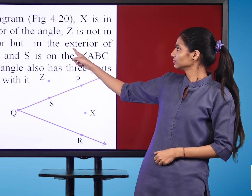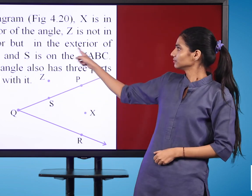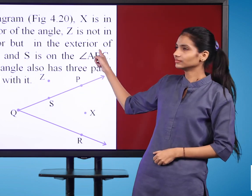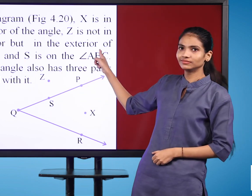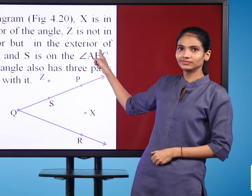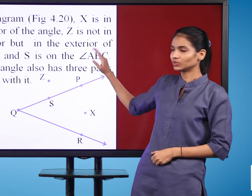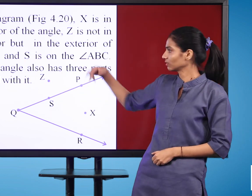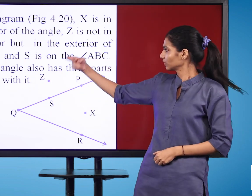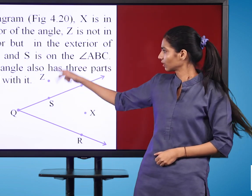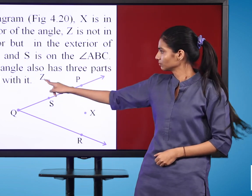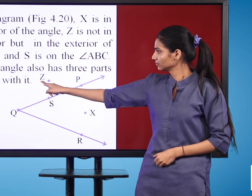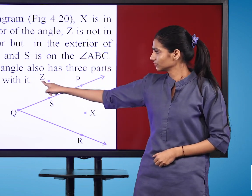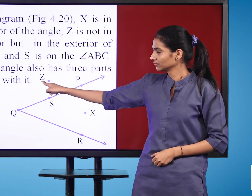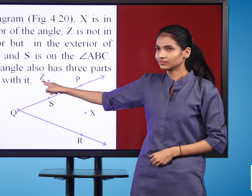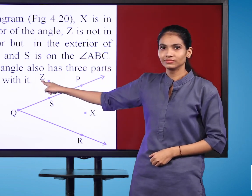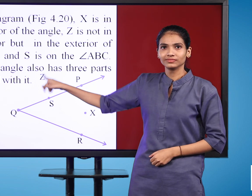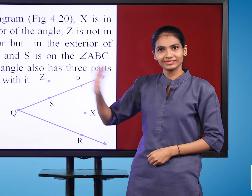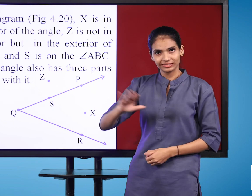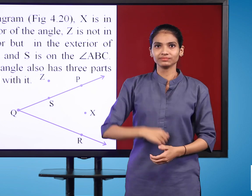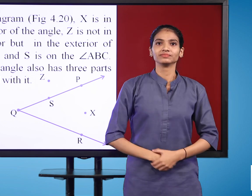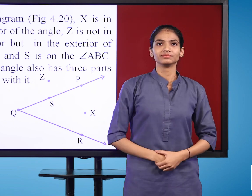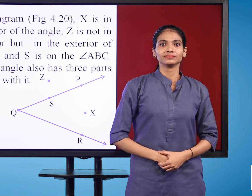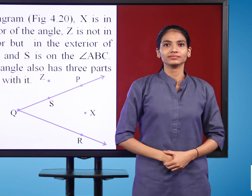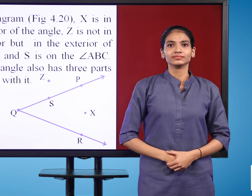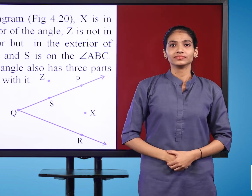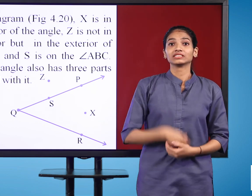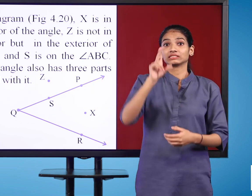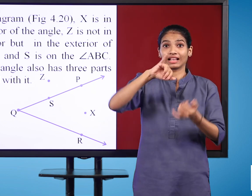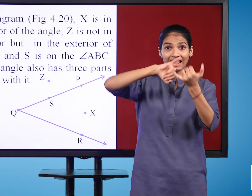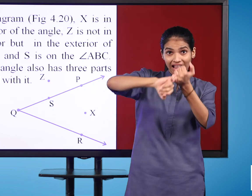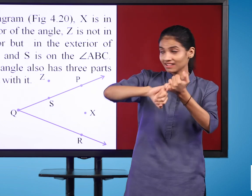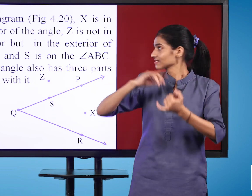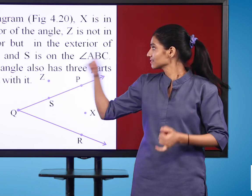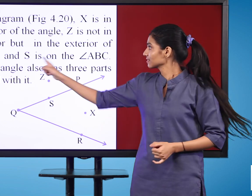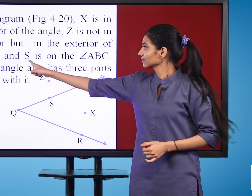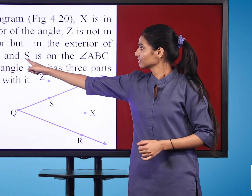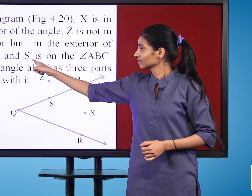PQR. Thus, the angle also has three parts associated with it.